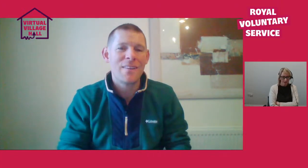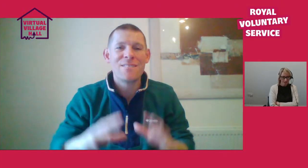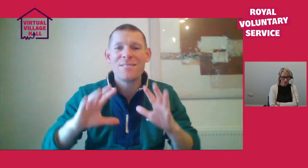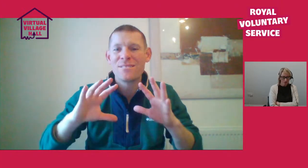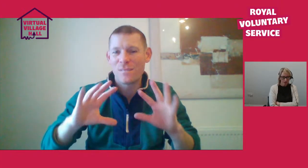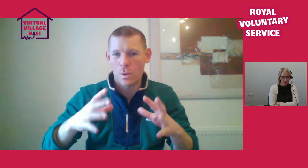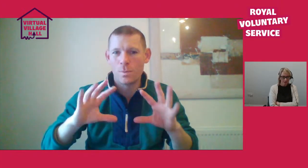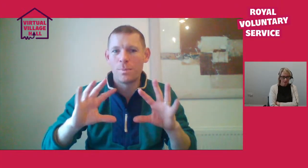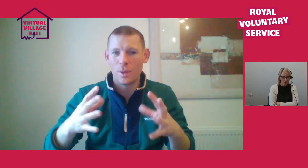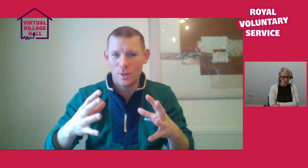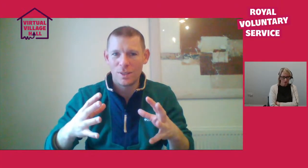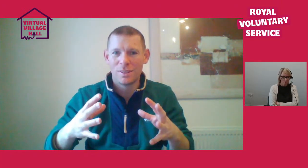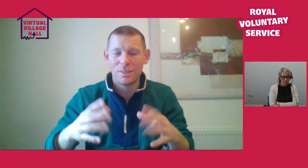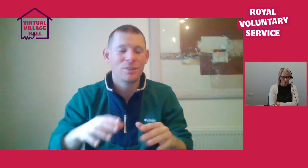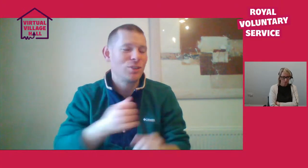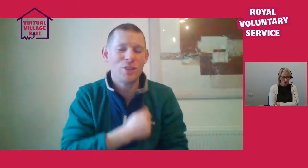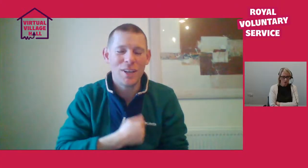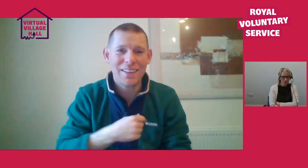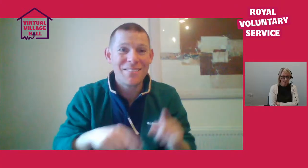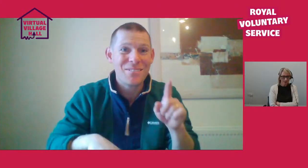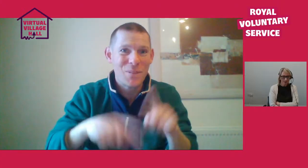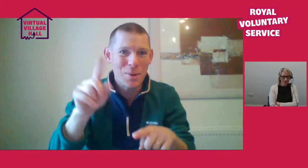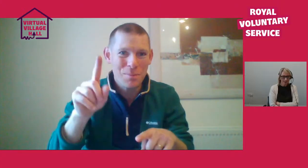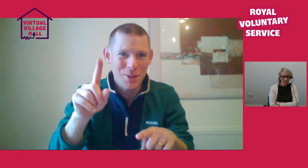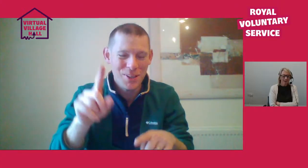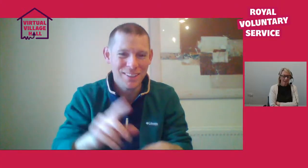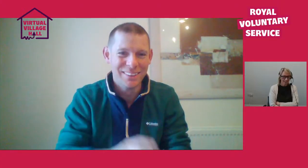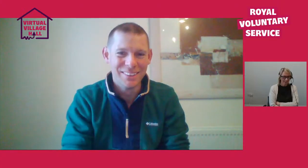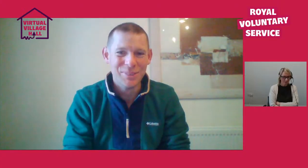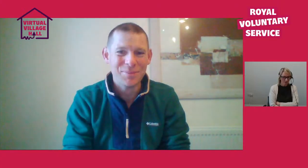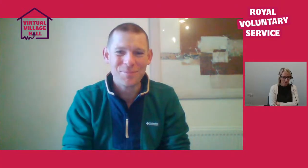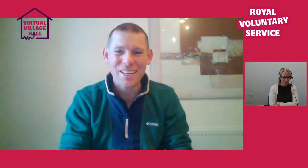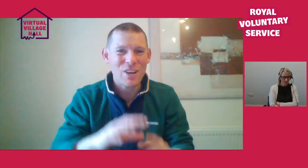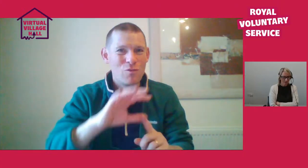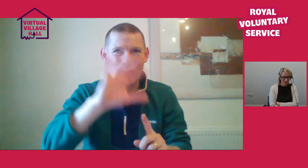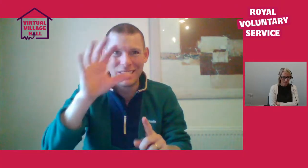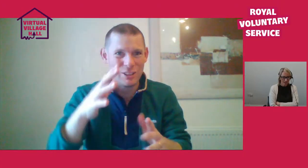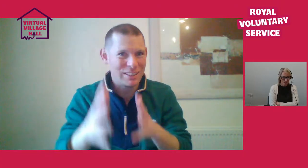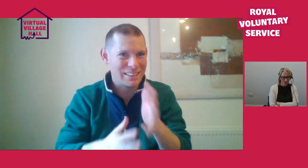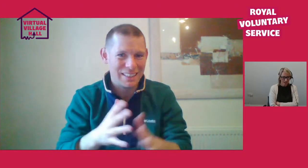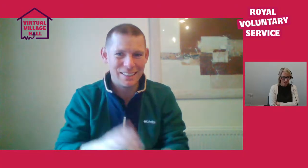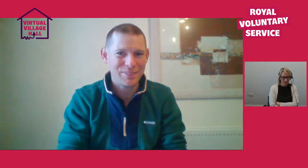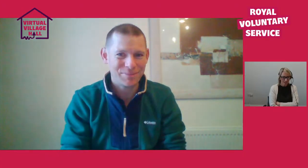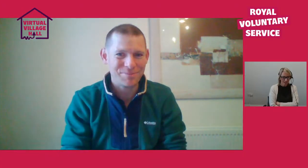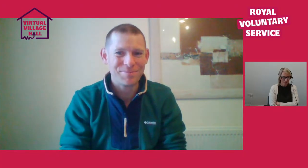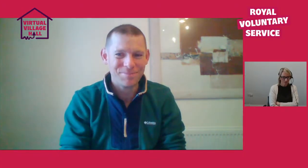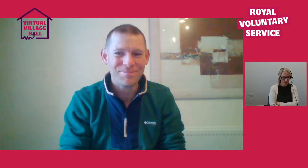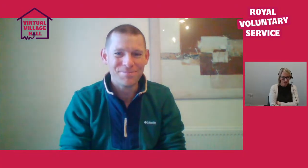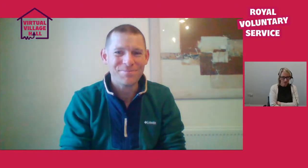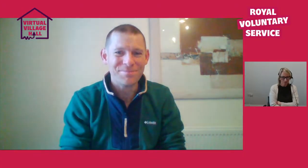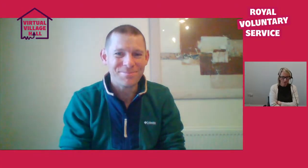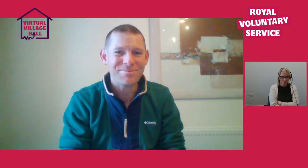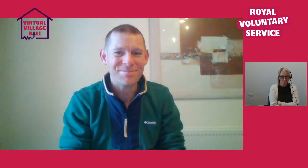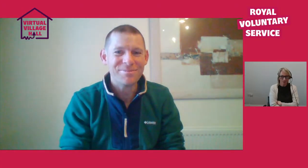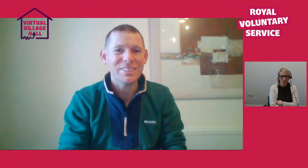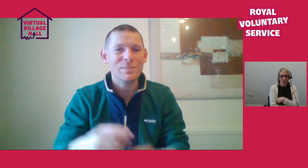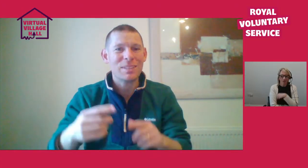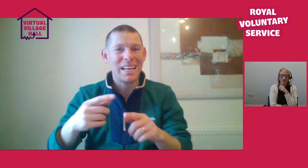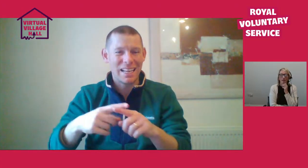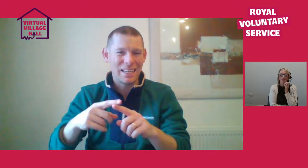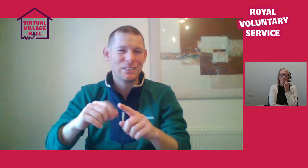and his hobbies are football. Actually, there's the English sign. Again, there's a lot of